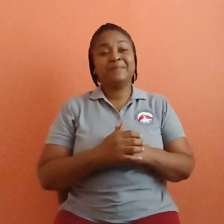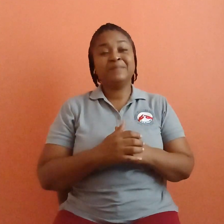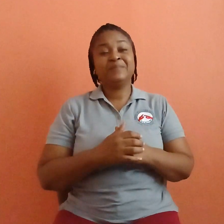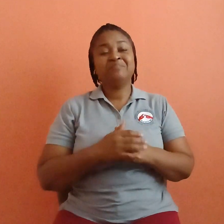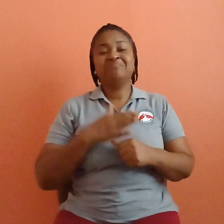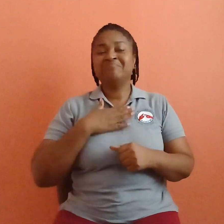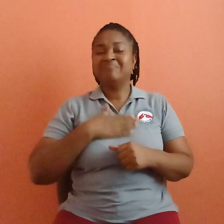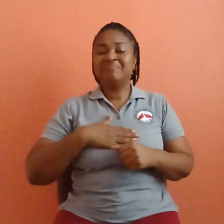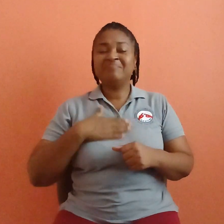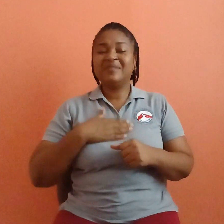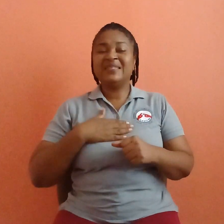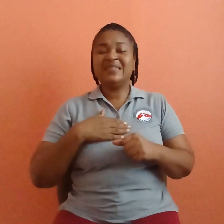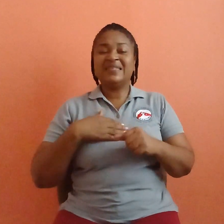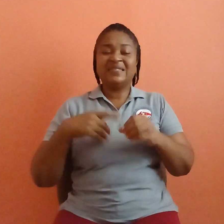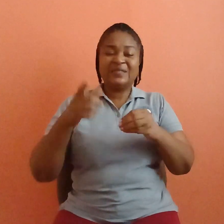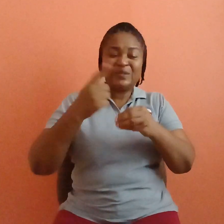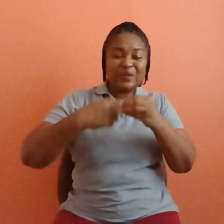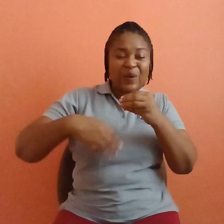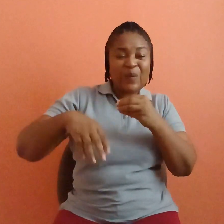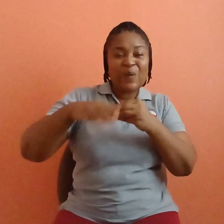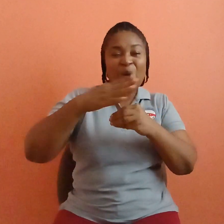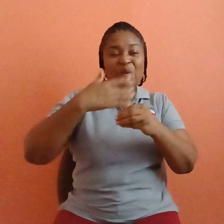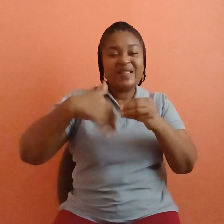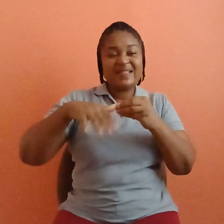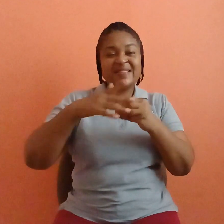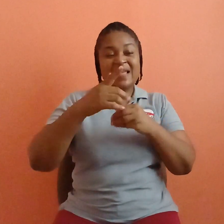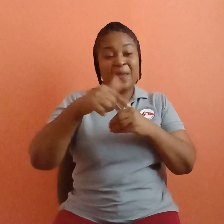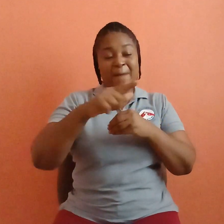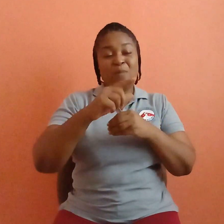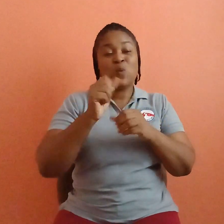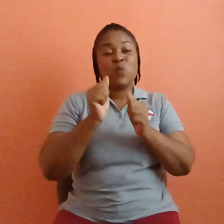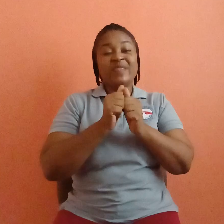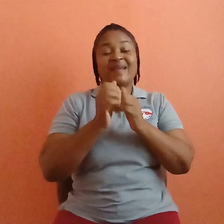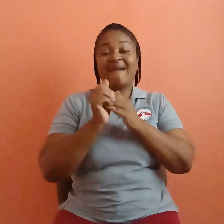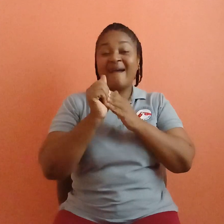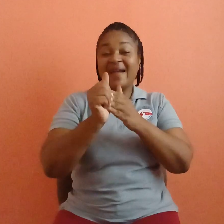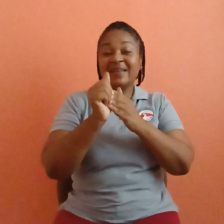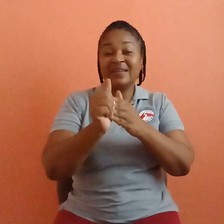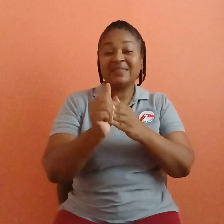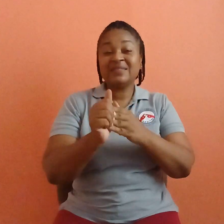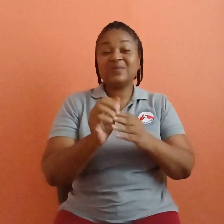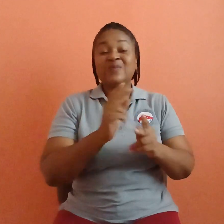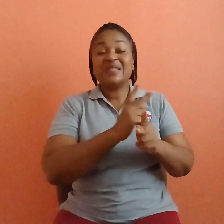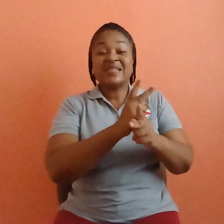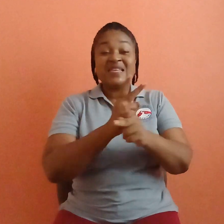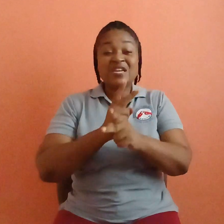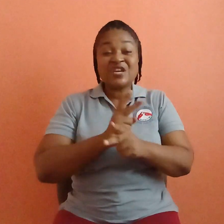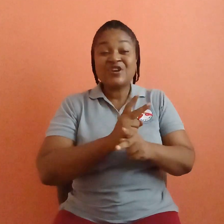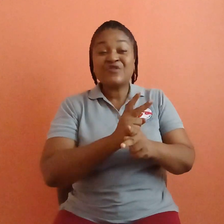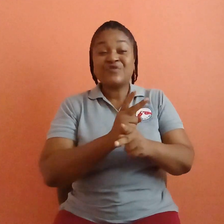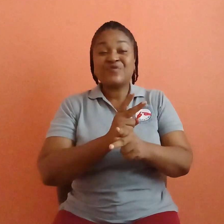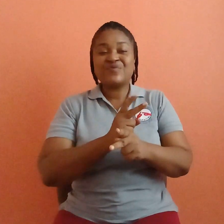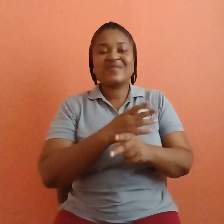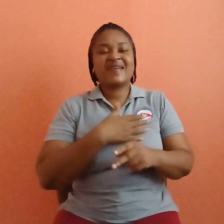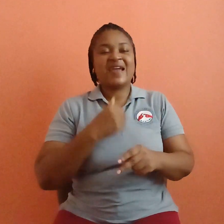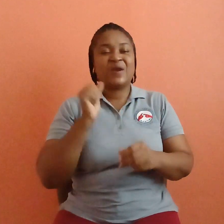Please surround them with guidance, with care, and with opportunities